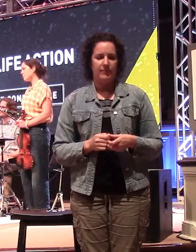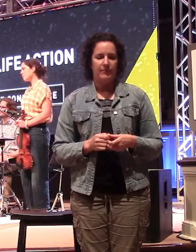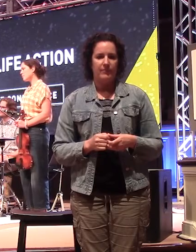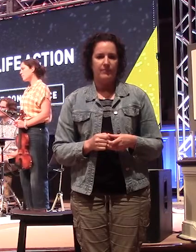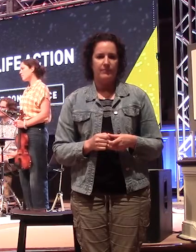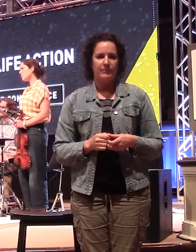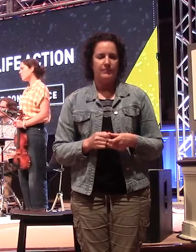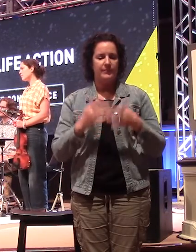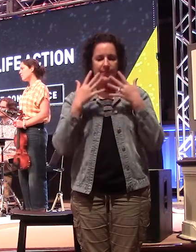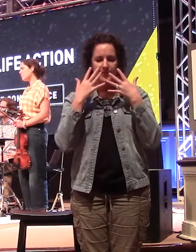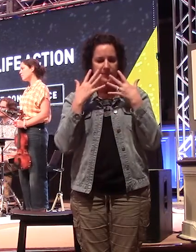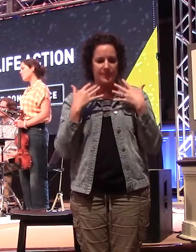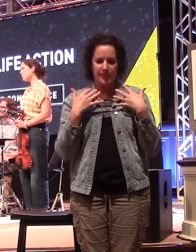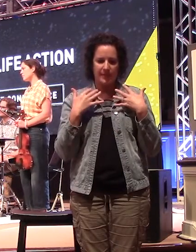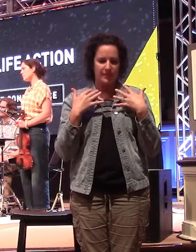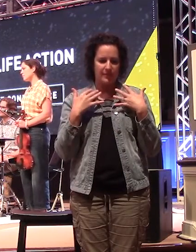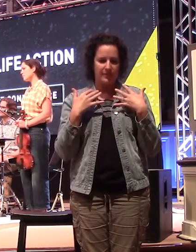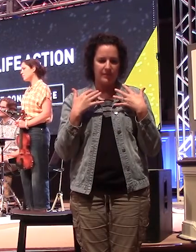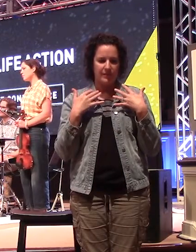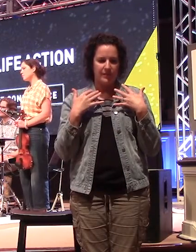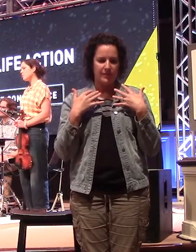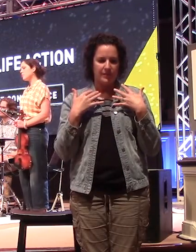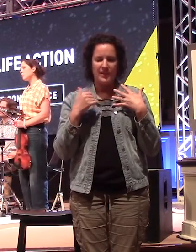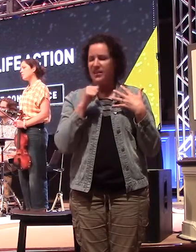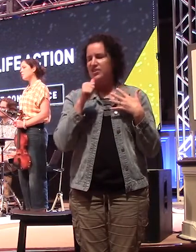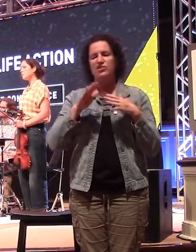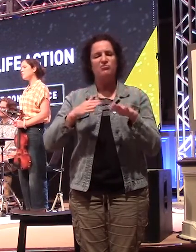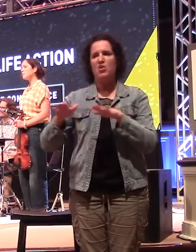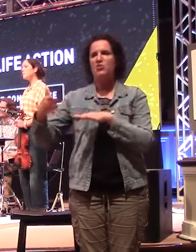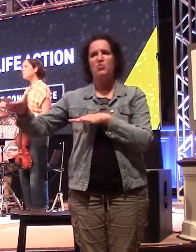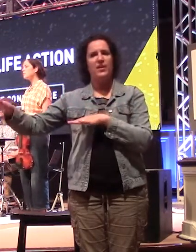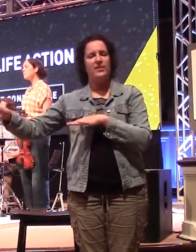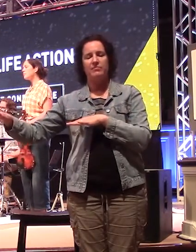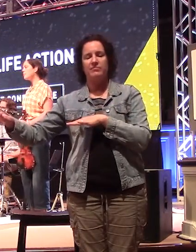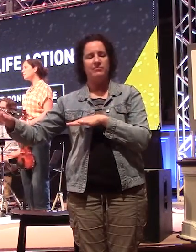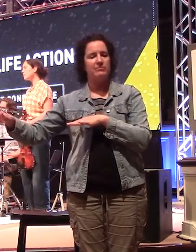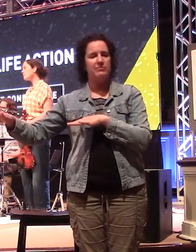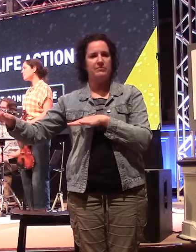And tragically, just walked away.